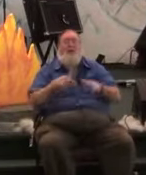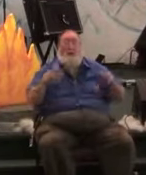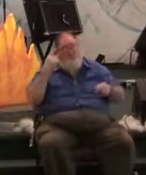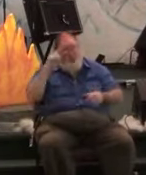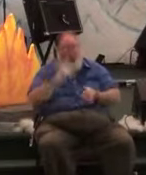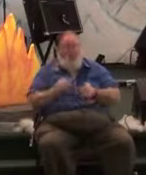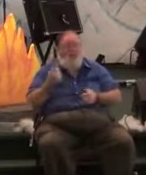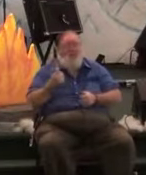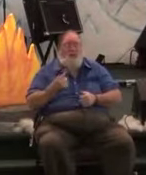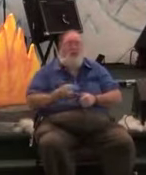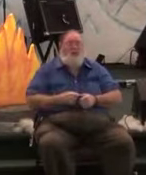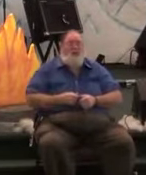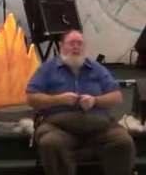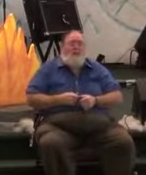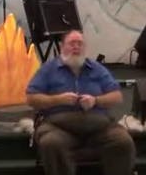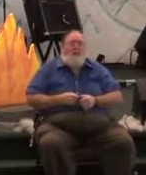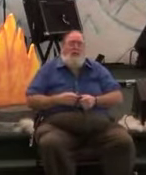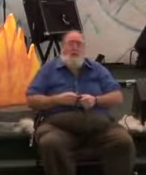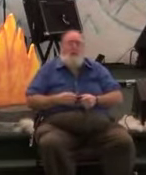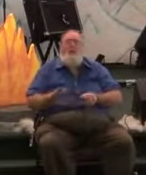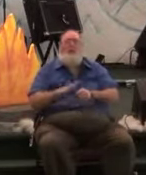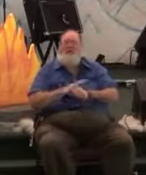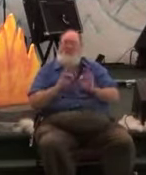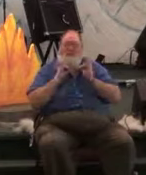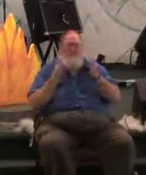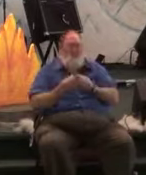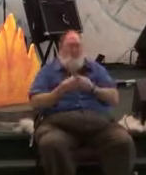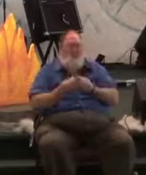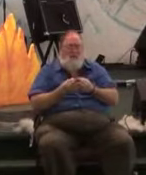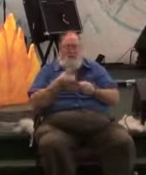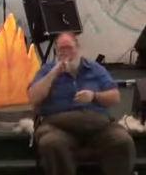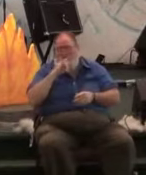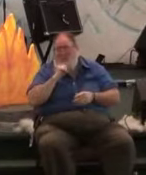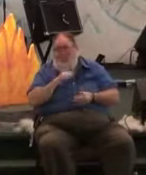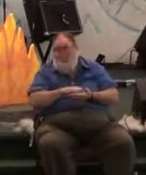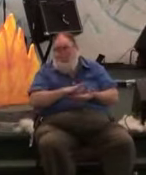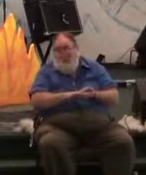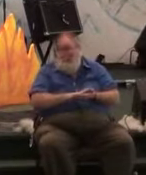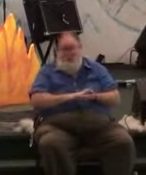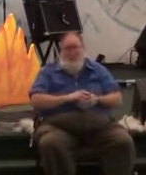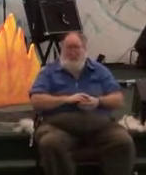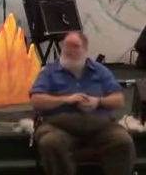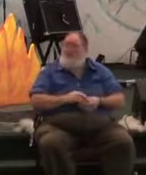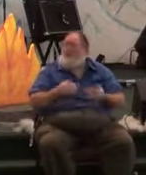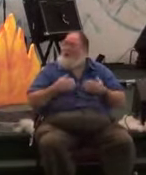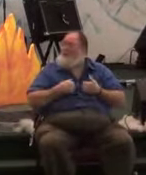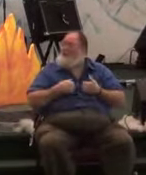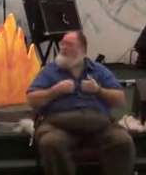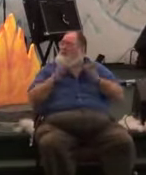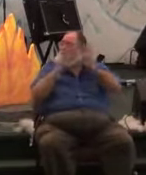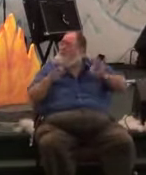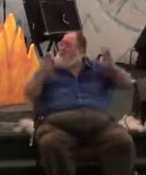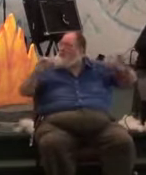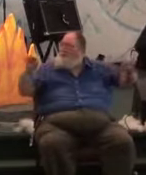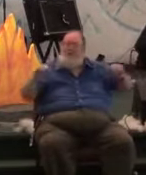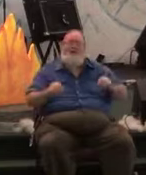bring your kids that aren't coming to Winter Wonderland. The whole family come. We're going to have this all set up in a carnival with snow cones and popcorn and just a good